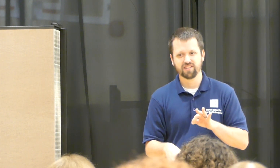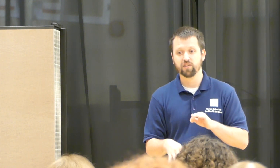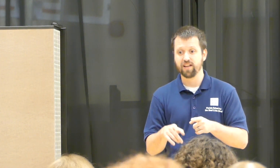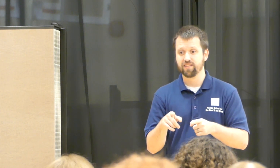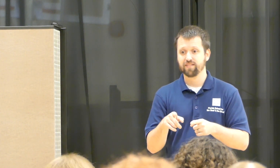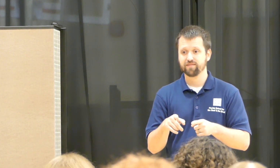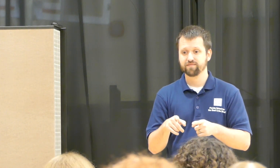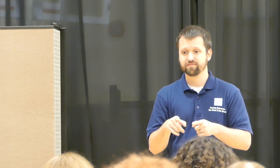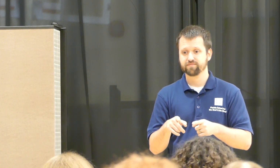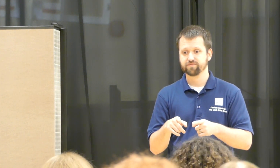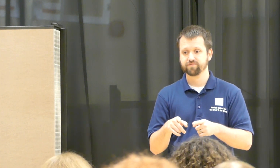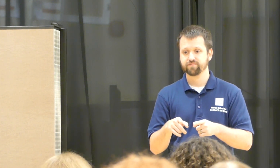Yes.